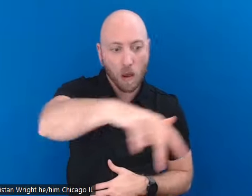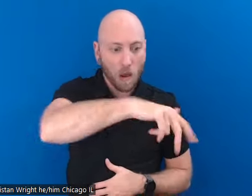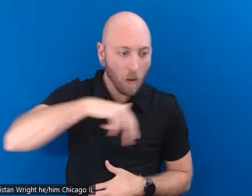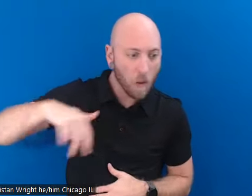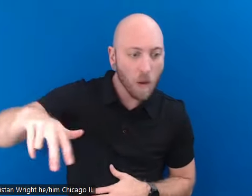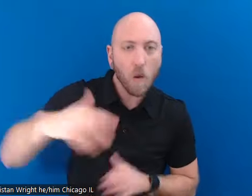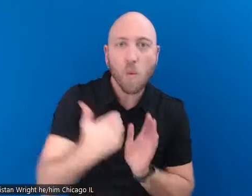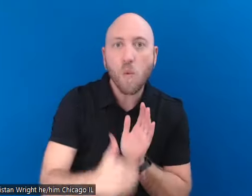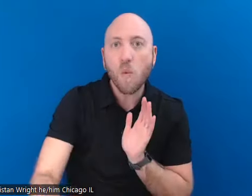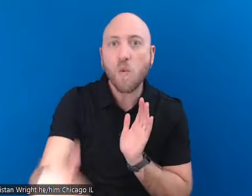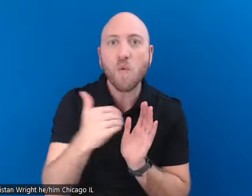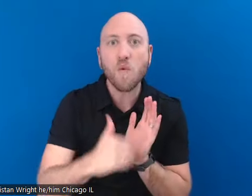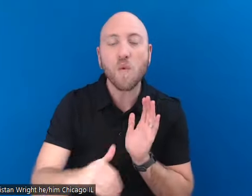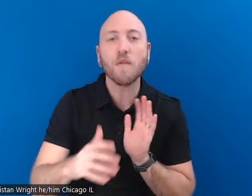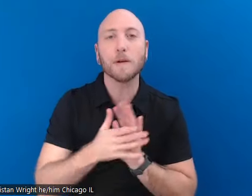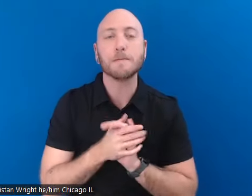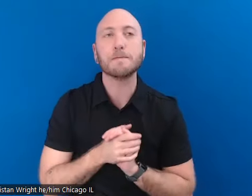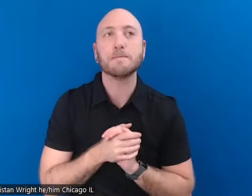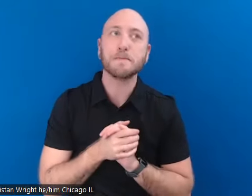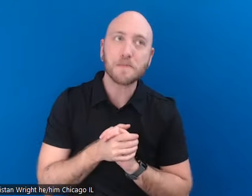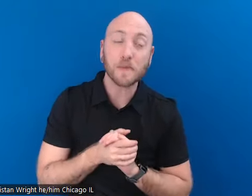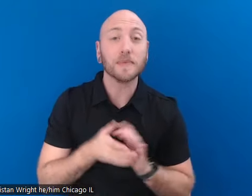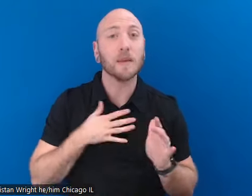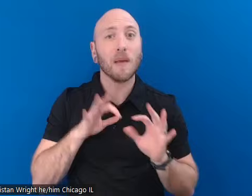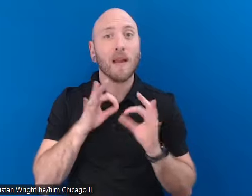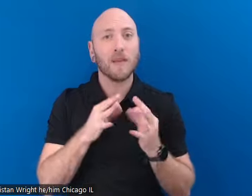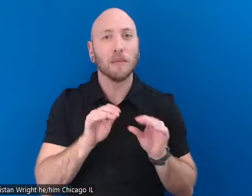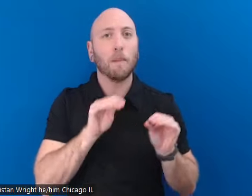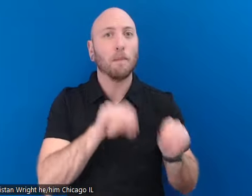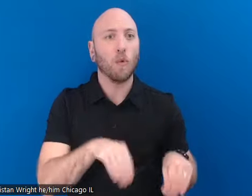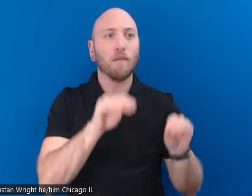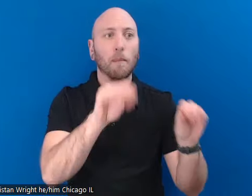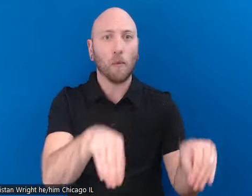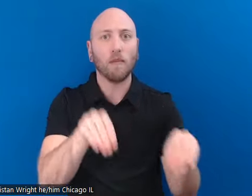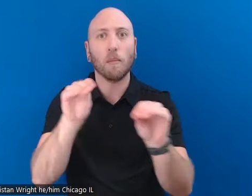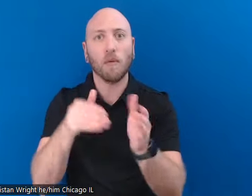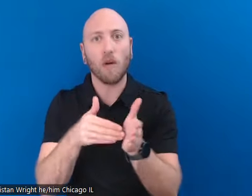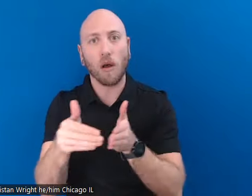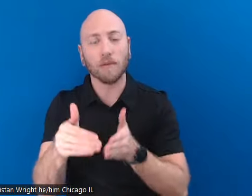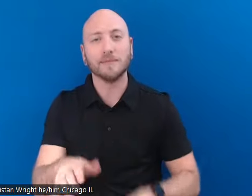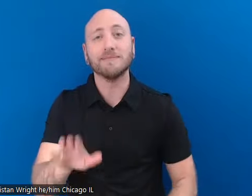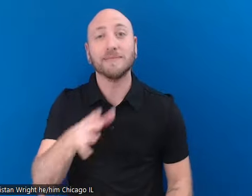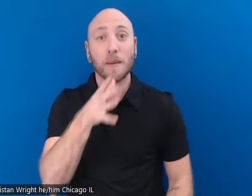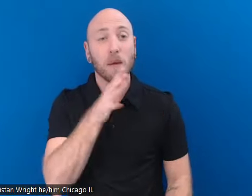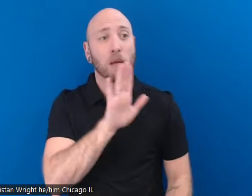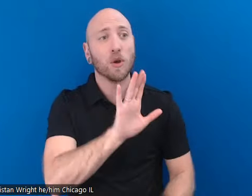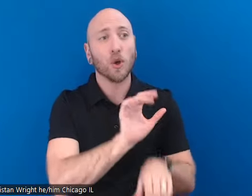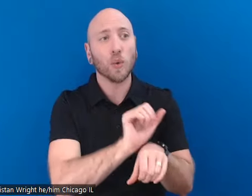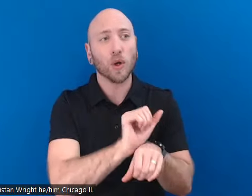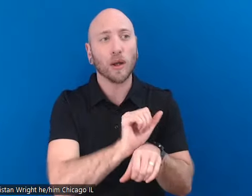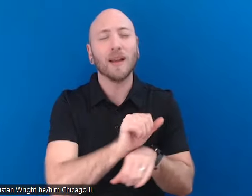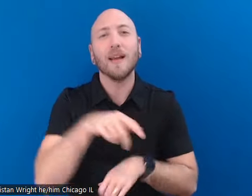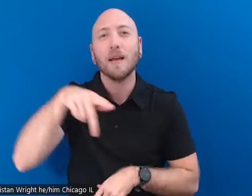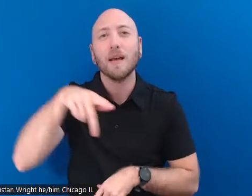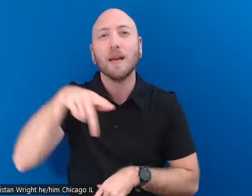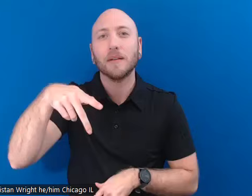lot growing up. My mother worked for Pfizer, and I don't know, there's not a lot of people from Connecticut here. There's quite a